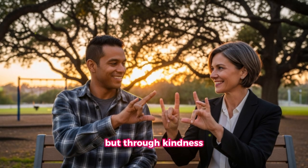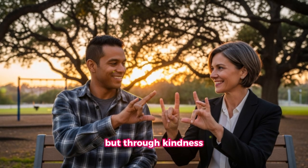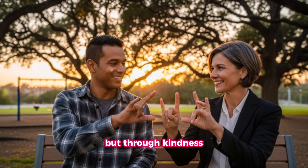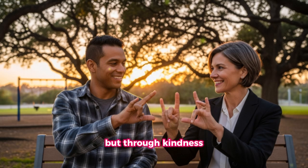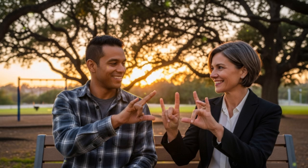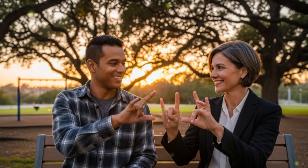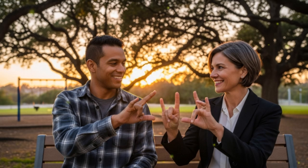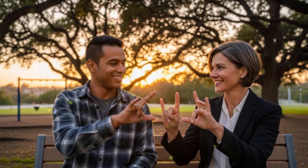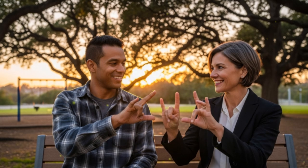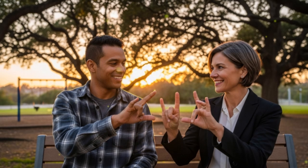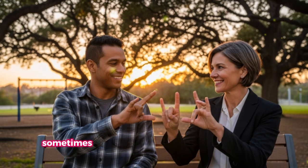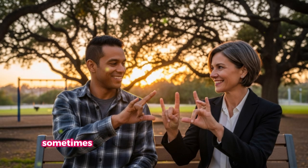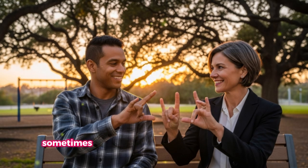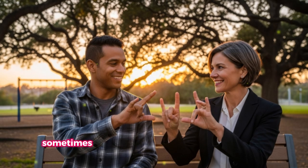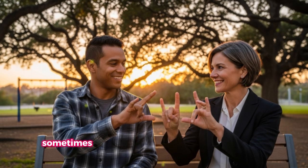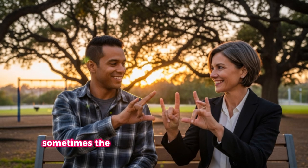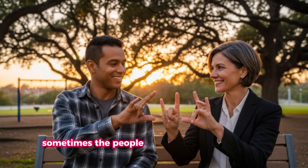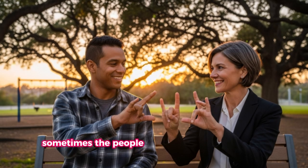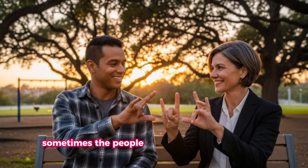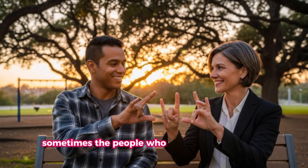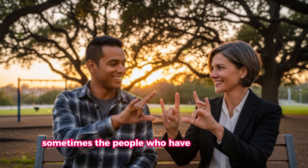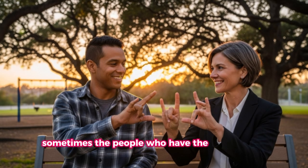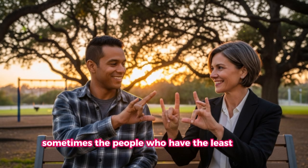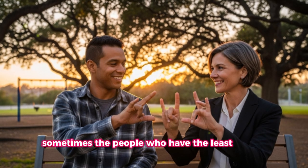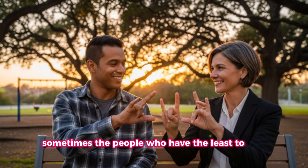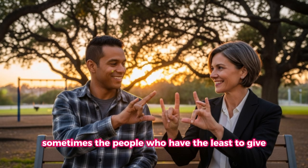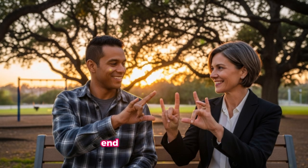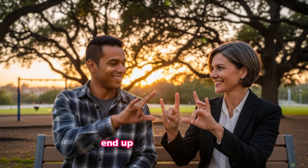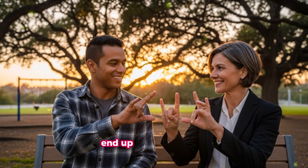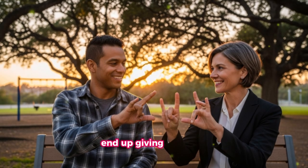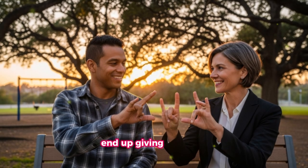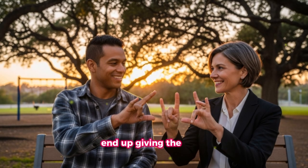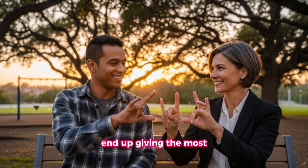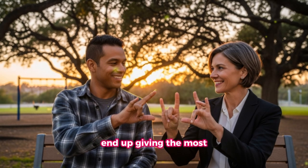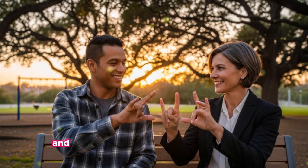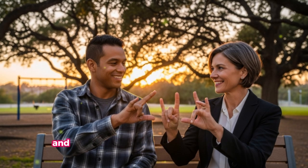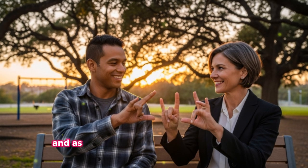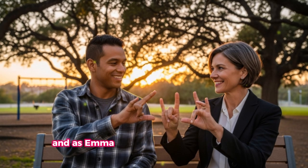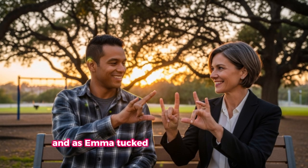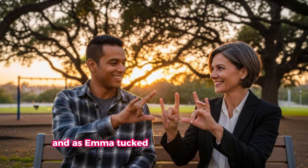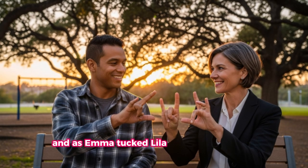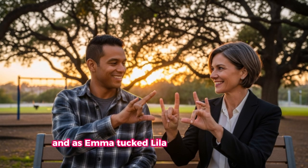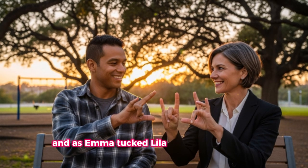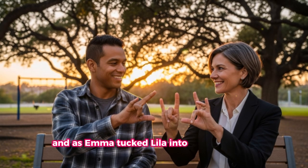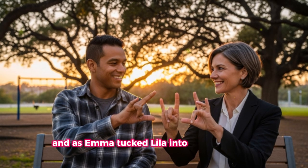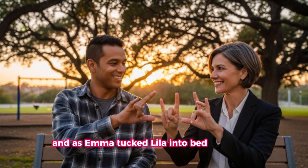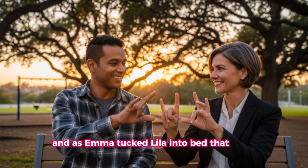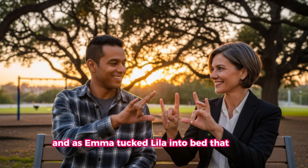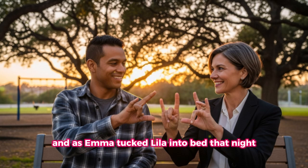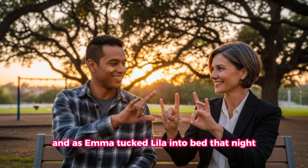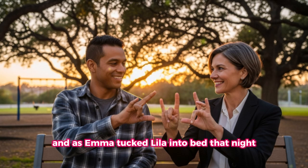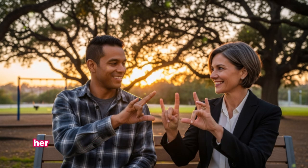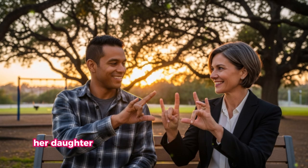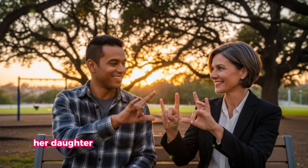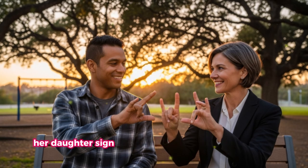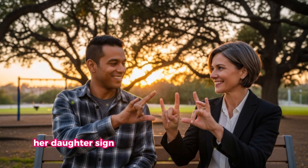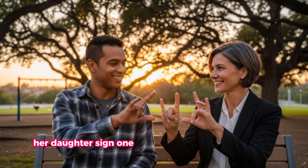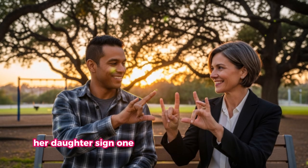kindness. Sometimes, the people who have the least to give end up giving the most, and as Emma tucked Lila into bed that night, her daughter signed one last